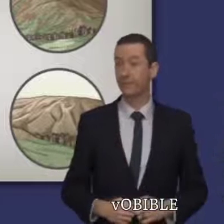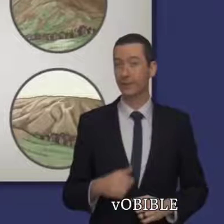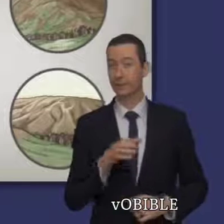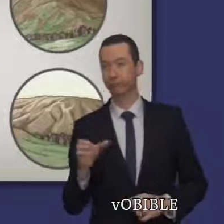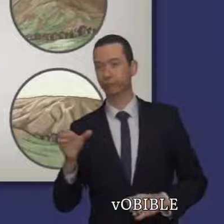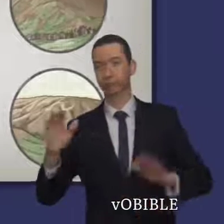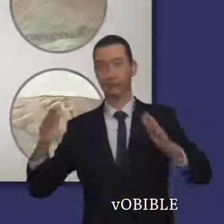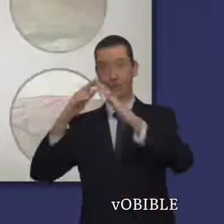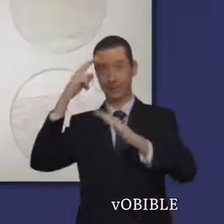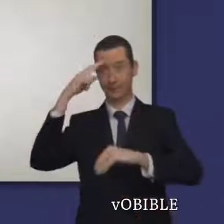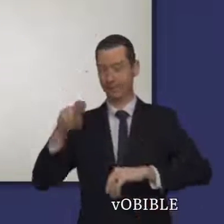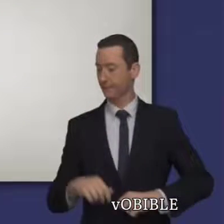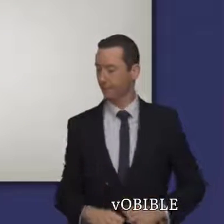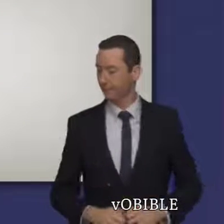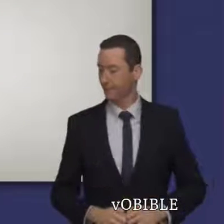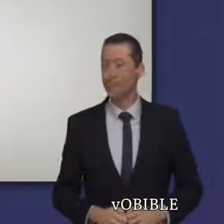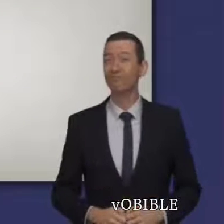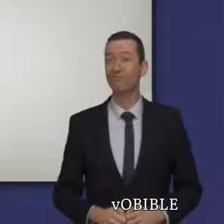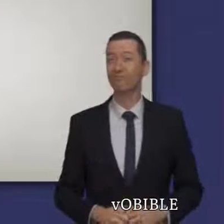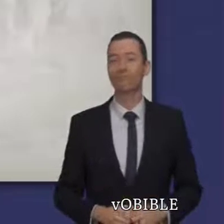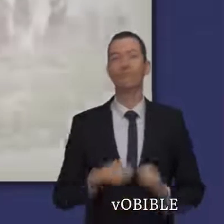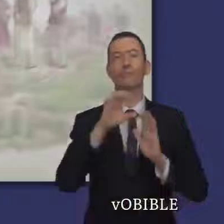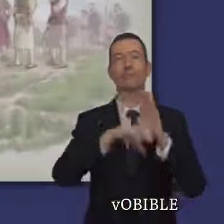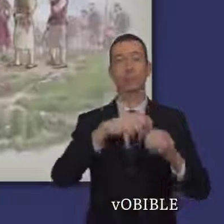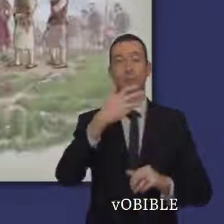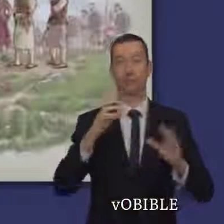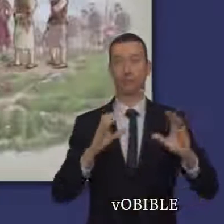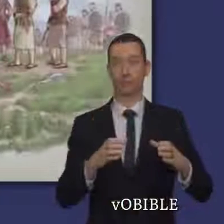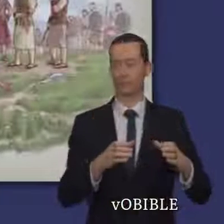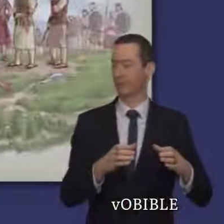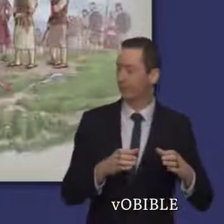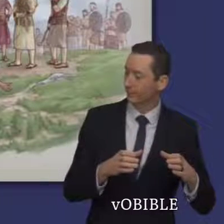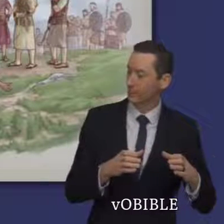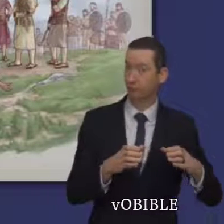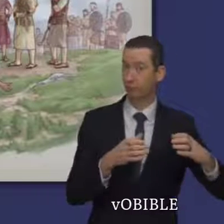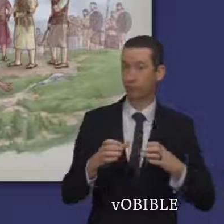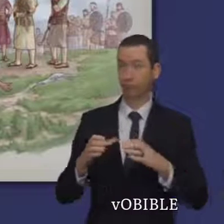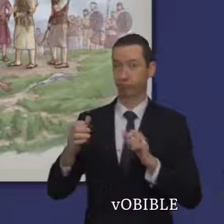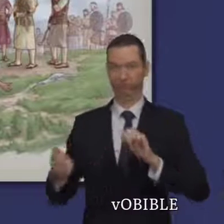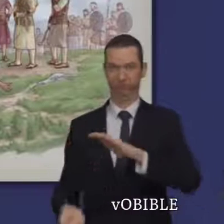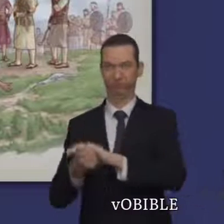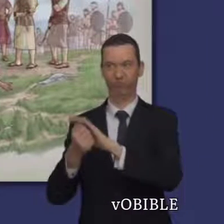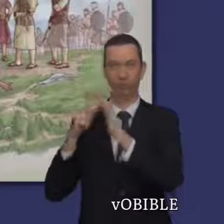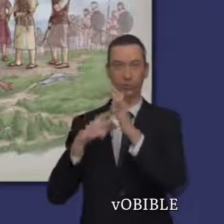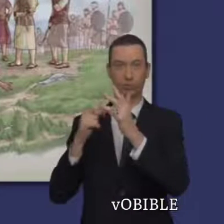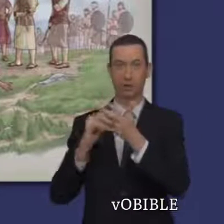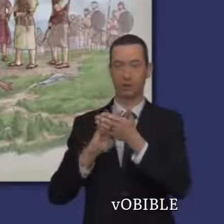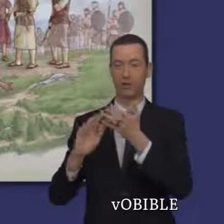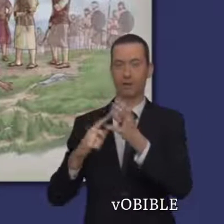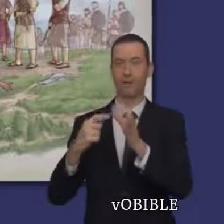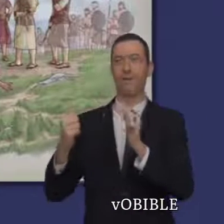of Mount Ebal. In chapter 9, the Gibeonites trick Joshua into making a covenant with